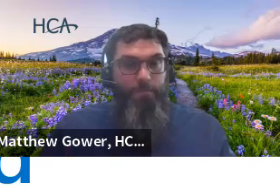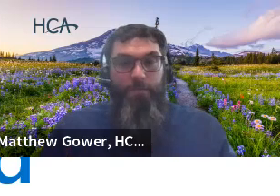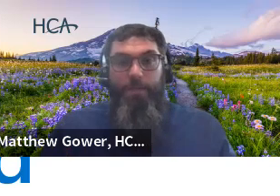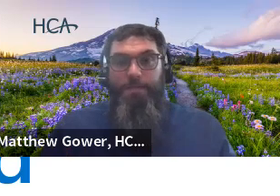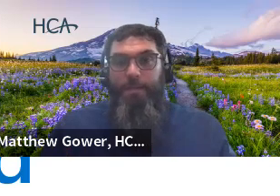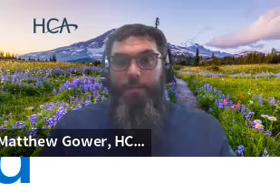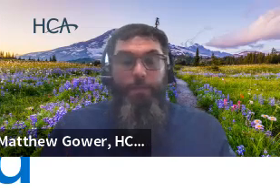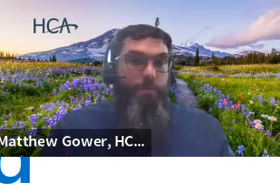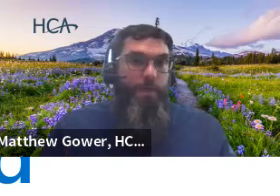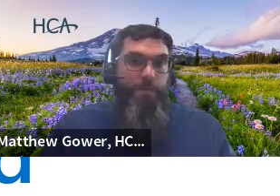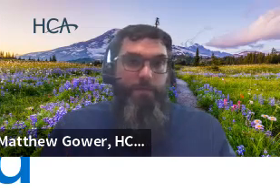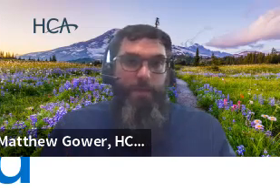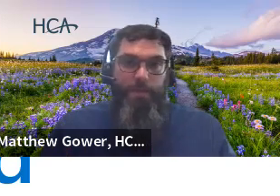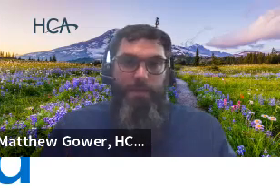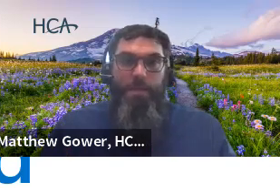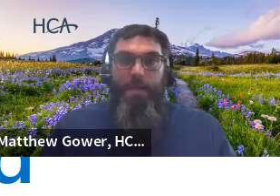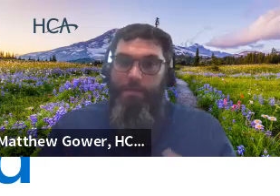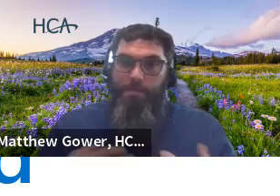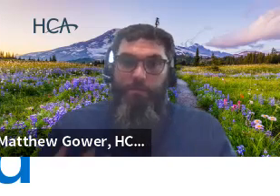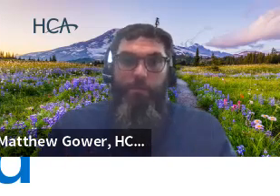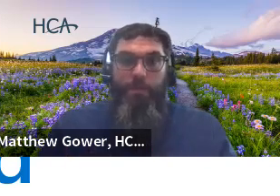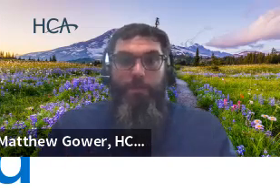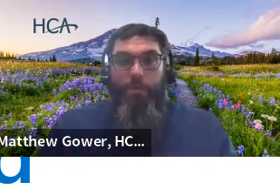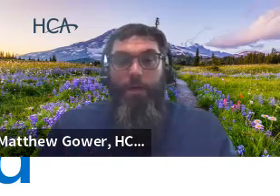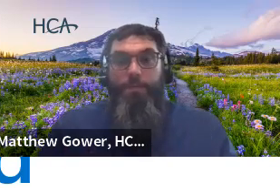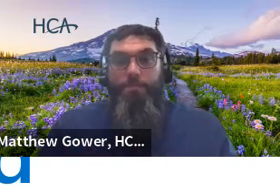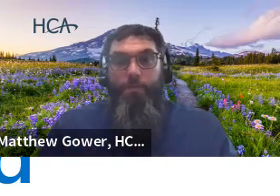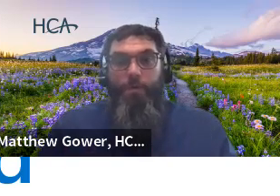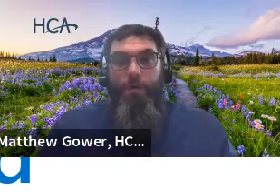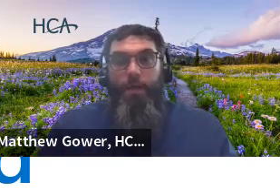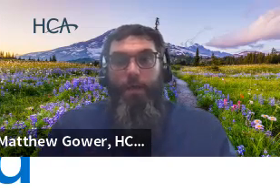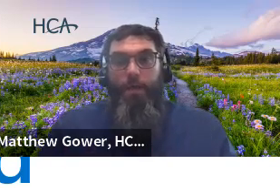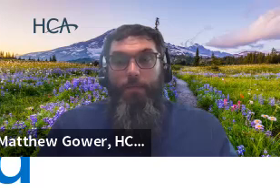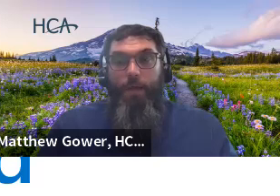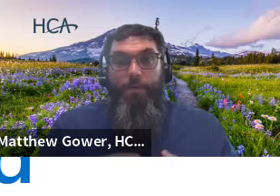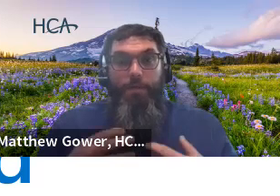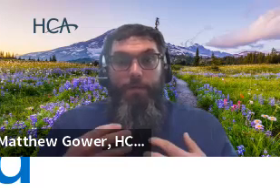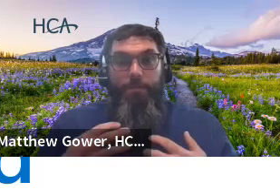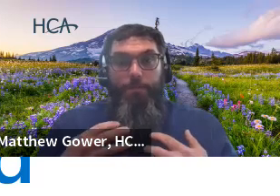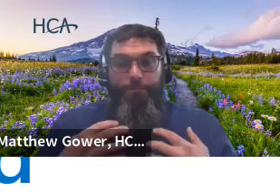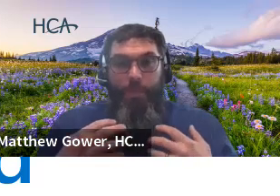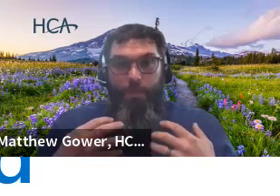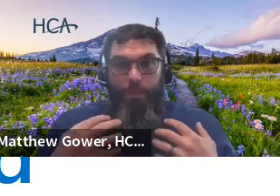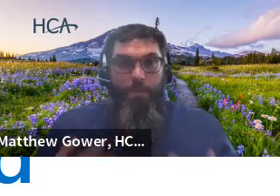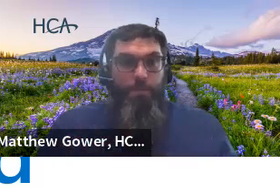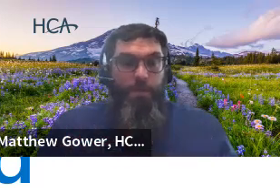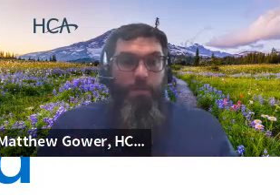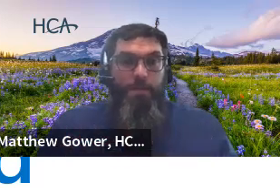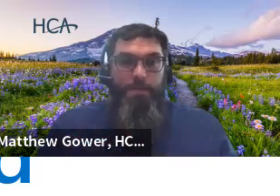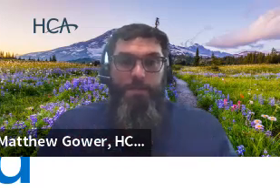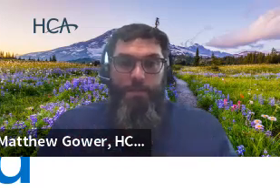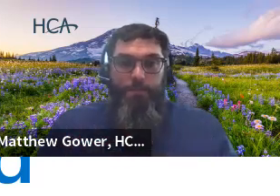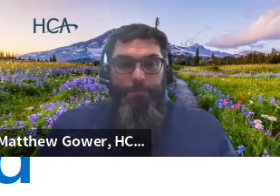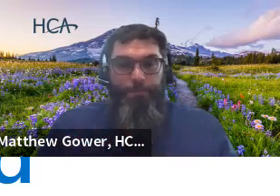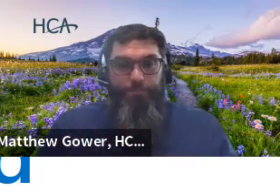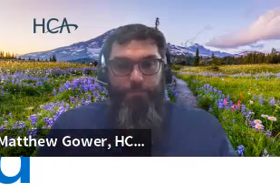help fund different things. They can come up with new innovative ideas as long as they're fulfilling the requirements for operating their particular